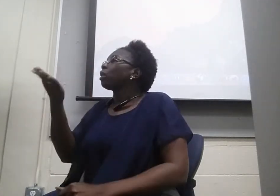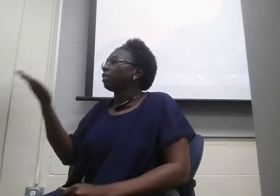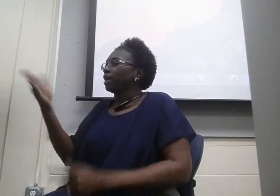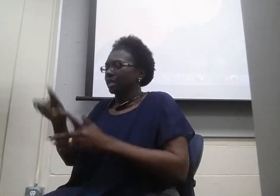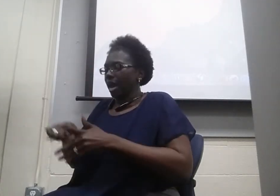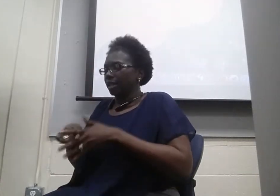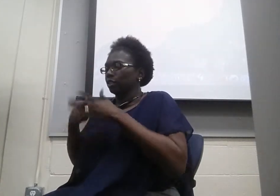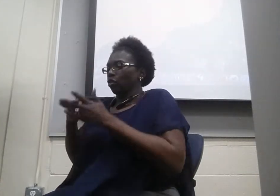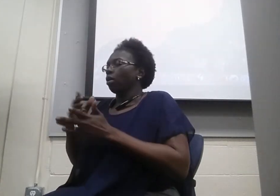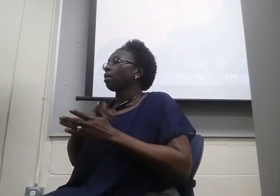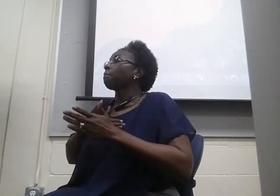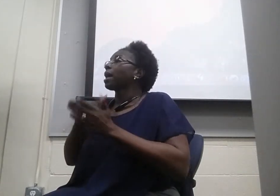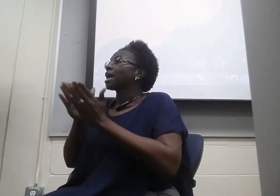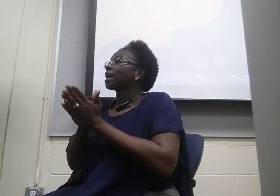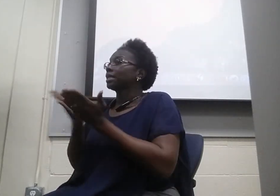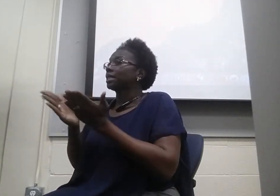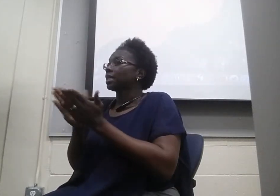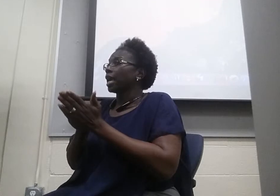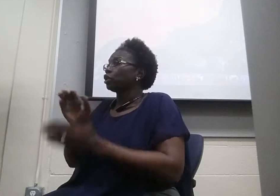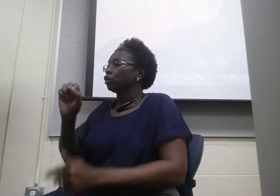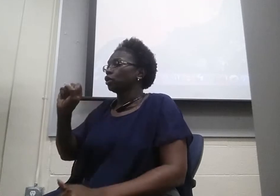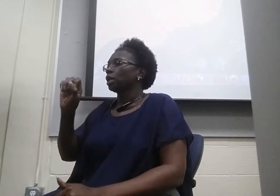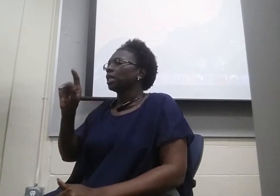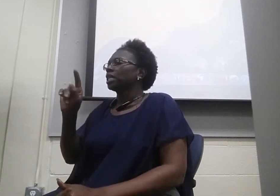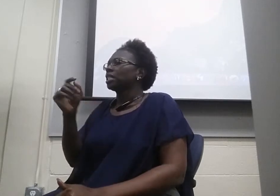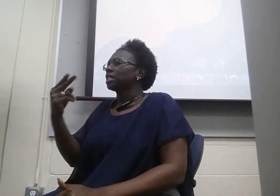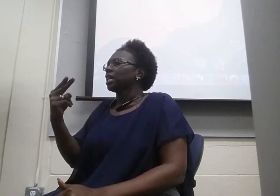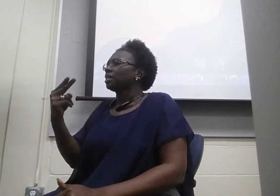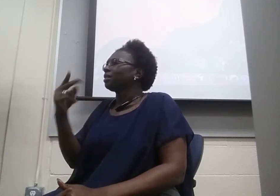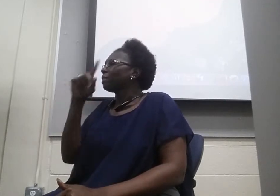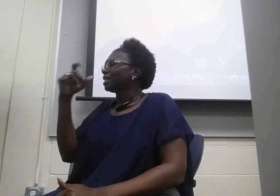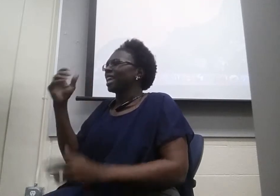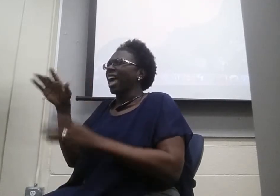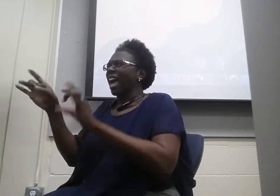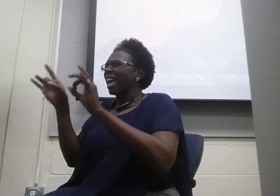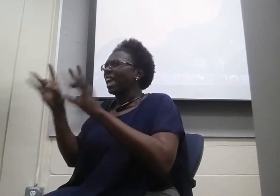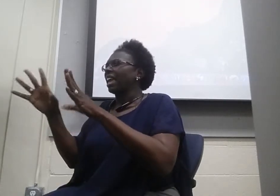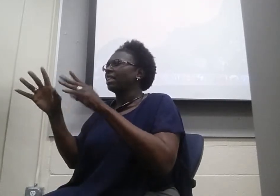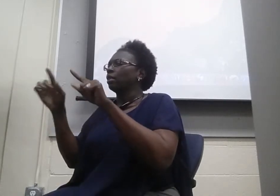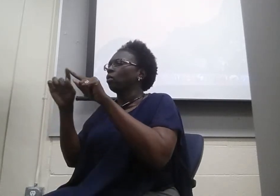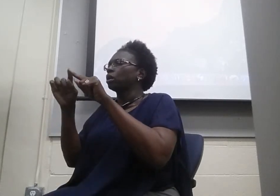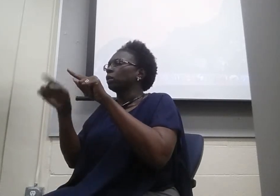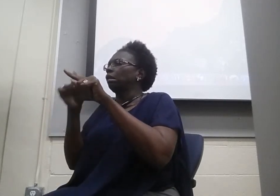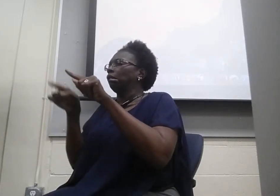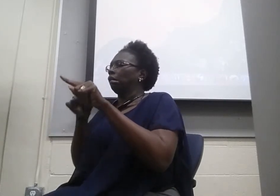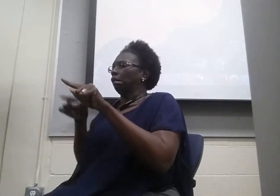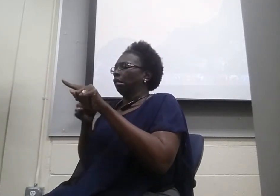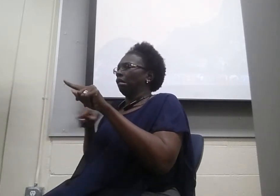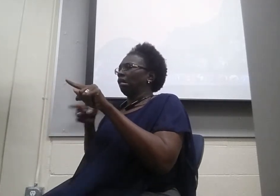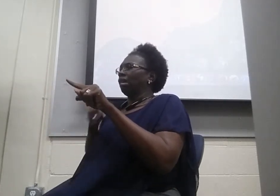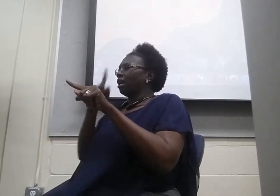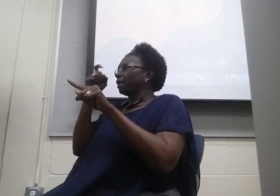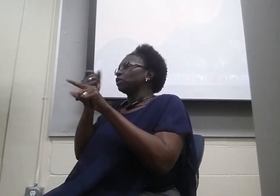I hated the spiral-bound ones, where after a year all the pages are falling out. I worked on trace for a